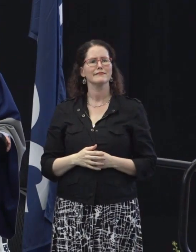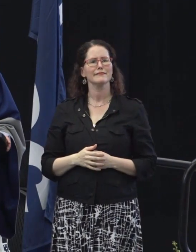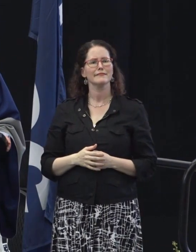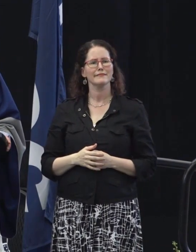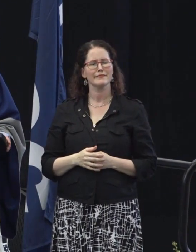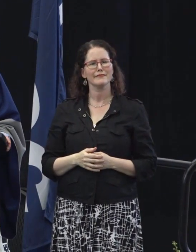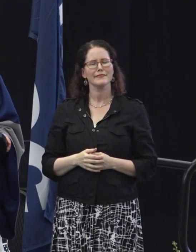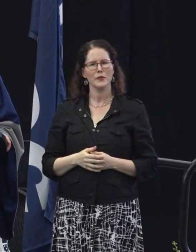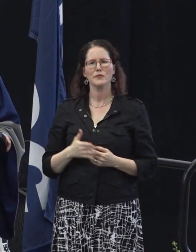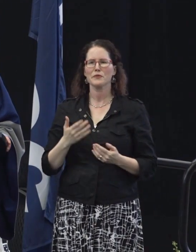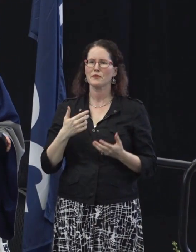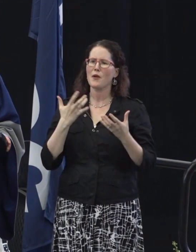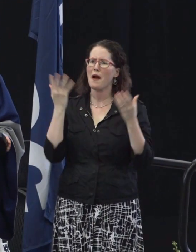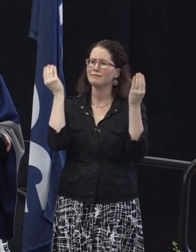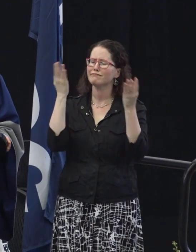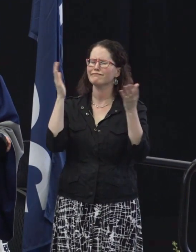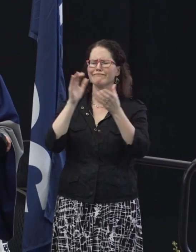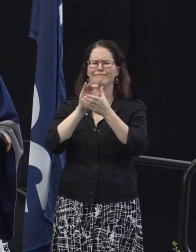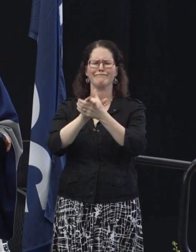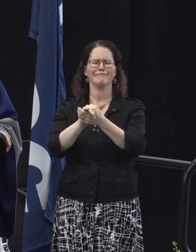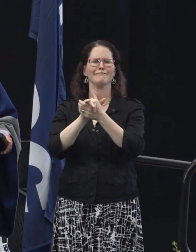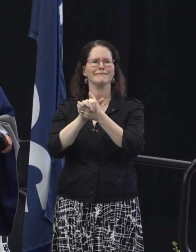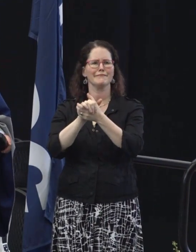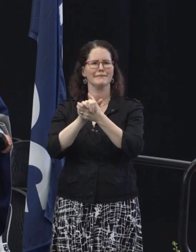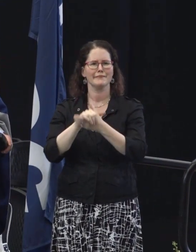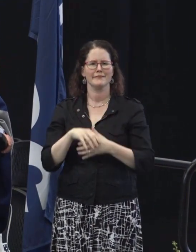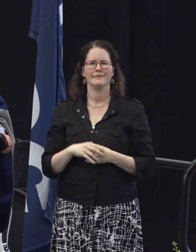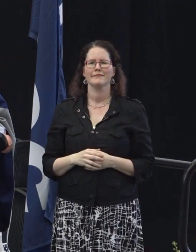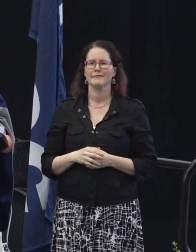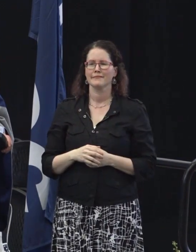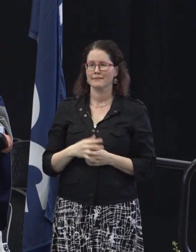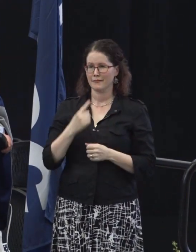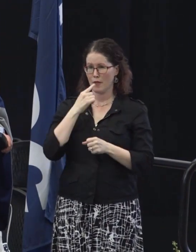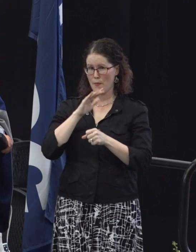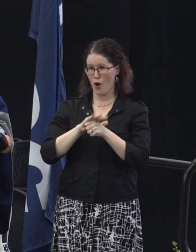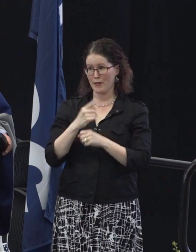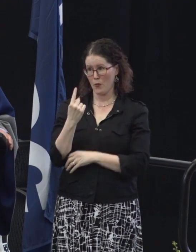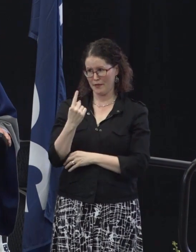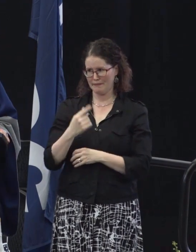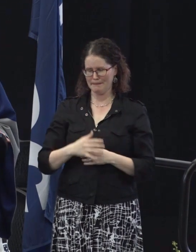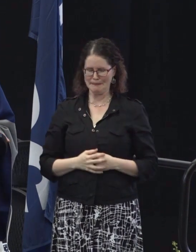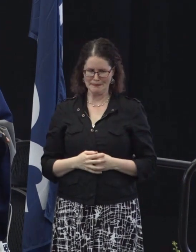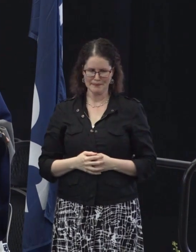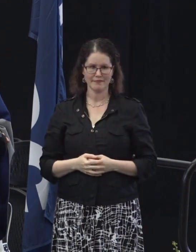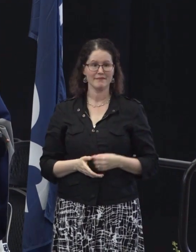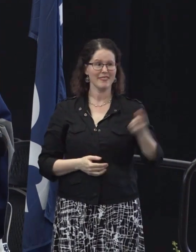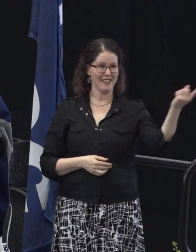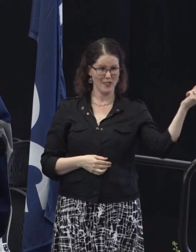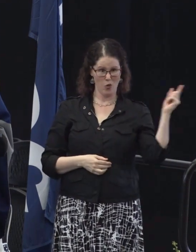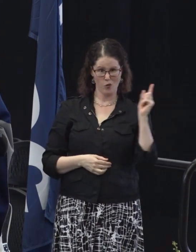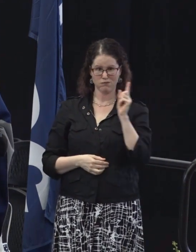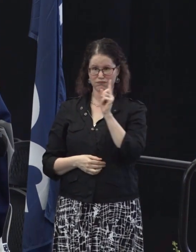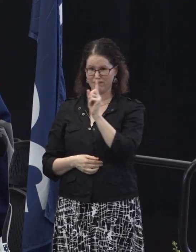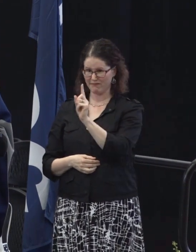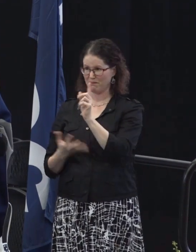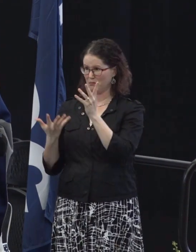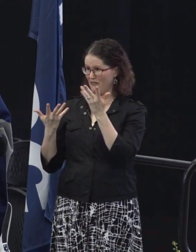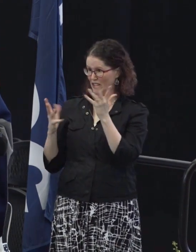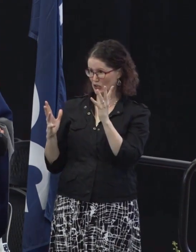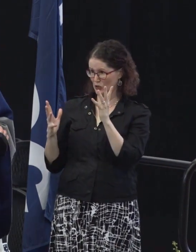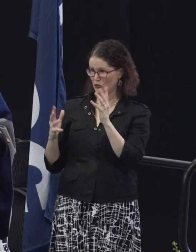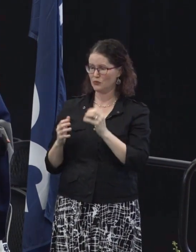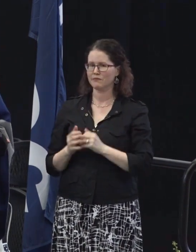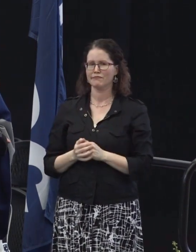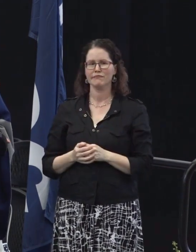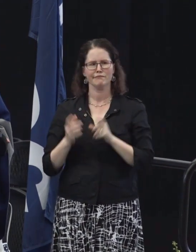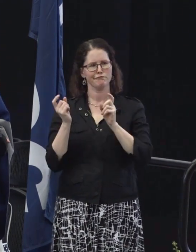say congratulations, and I want you to promise me one thing. After walking across this stage this afternoon,